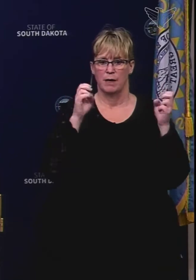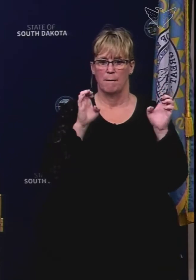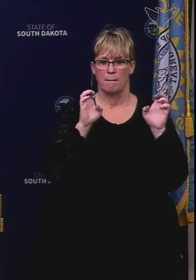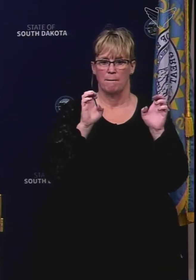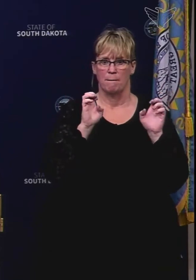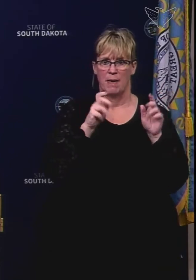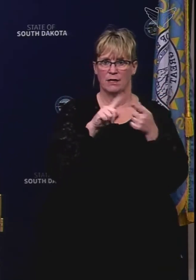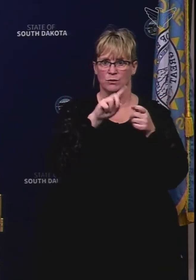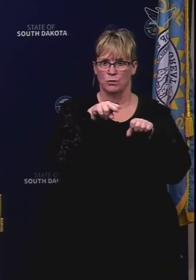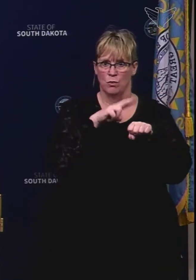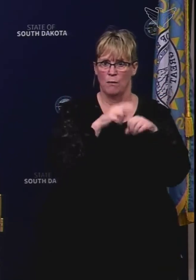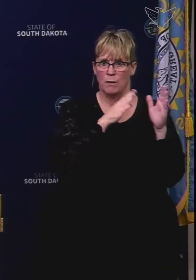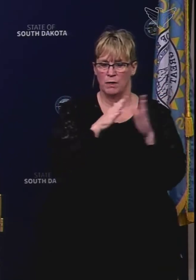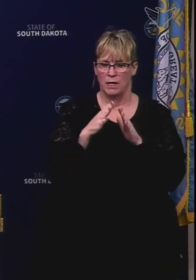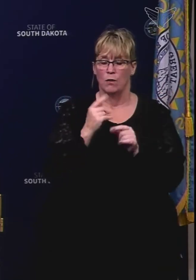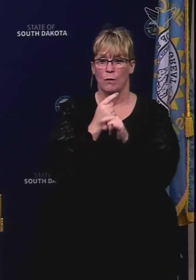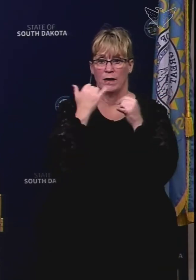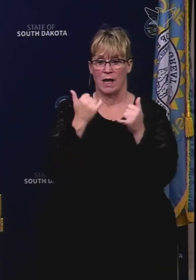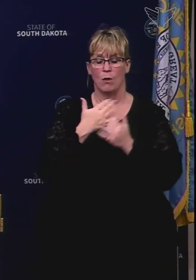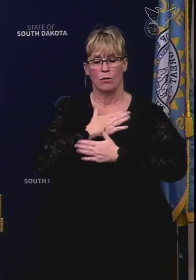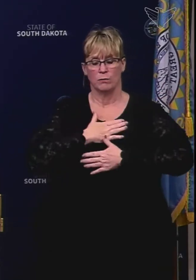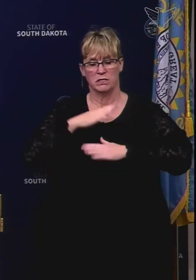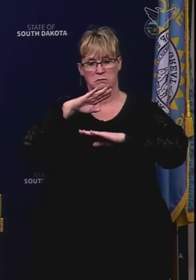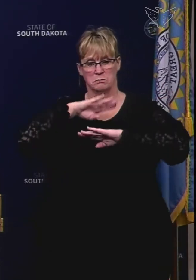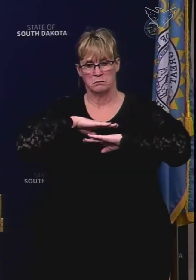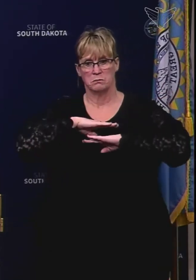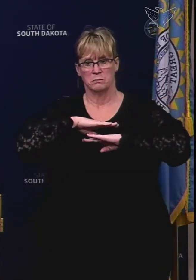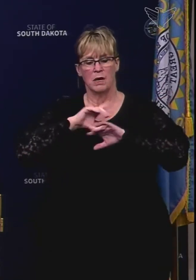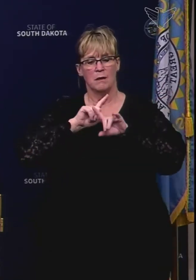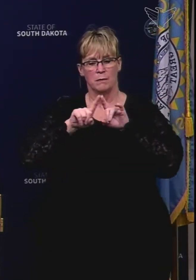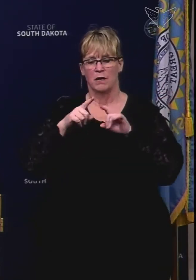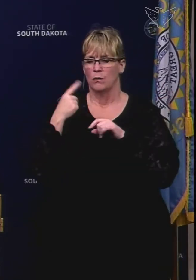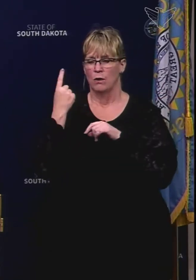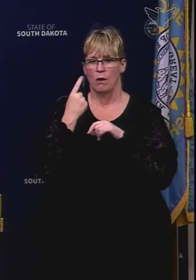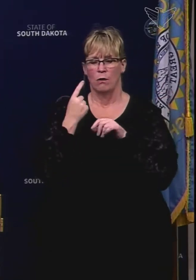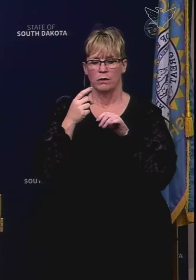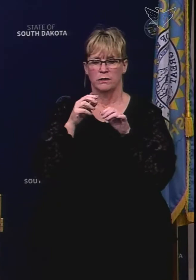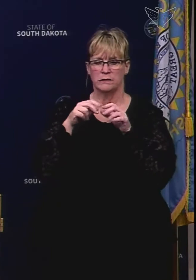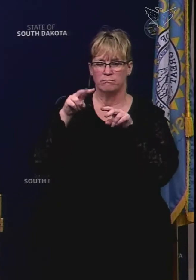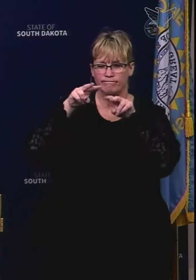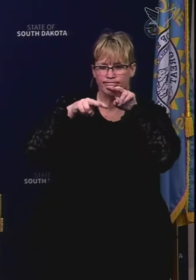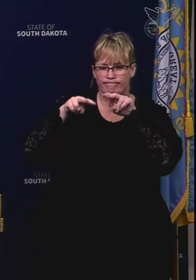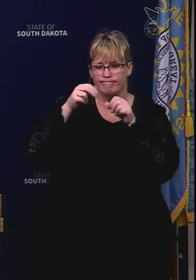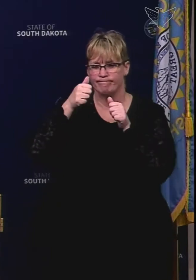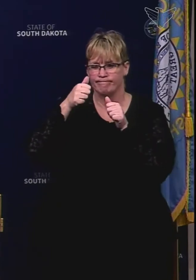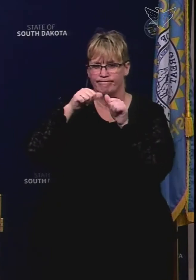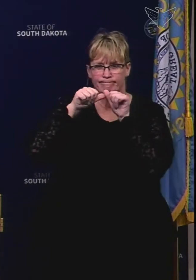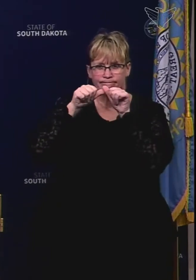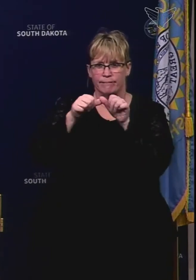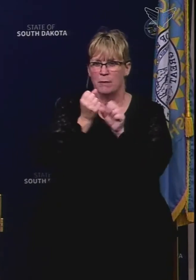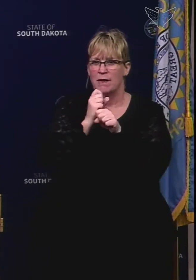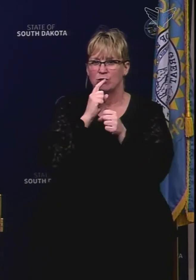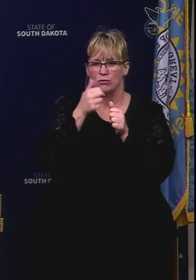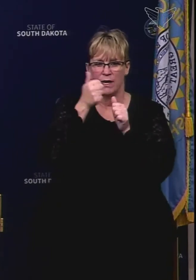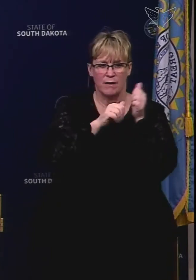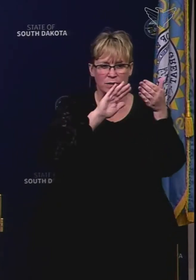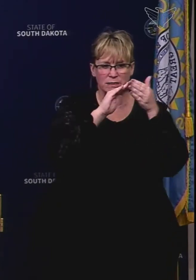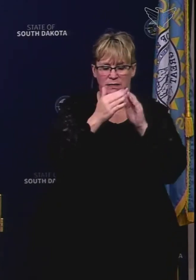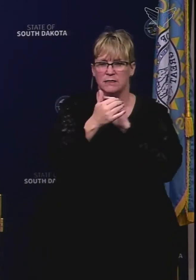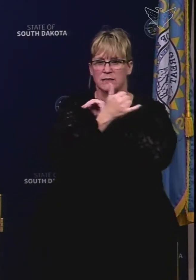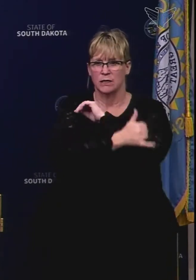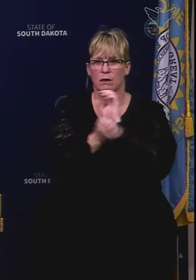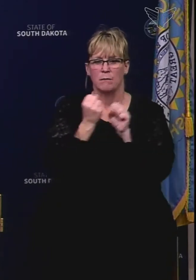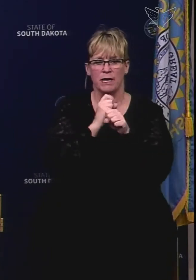we're pleased with where things are, although we're continuing to watch every county, every city, and making sure that we're